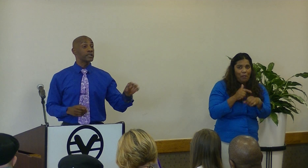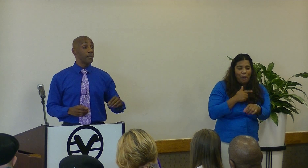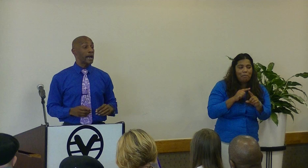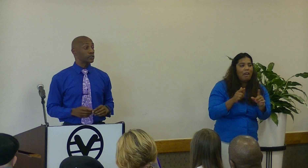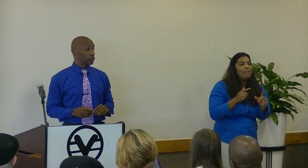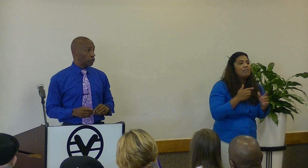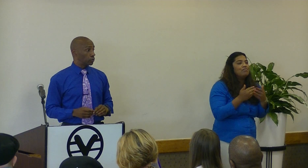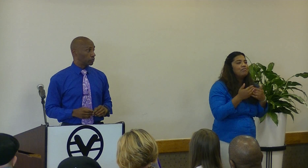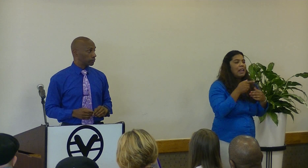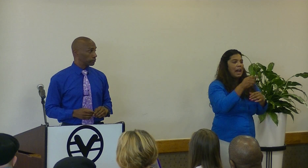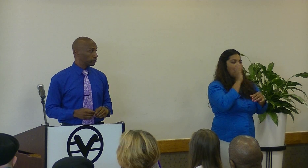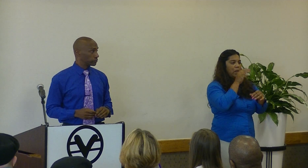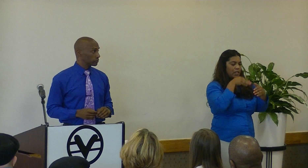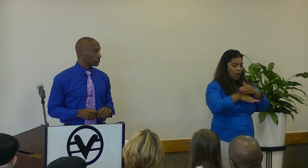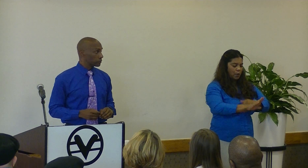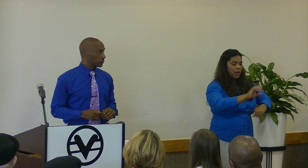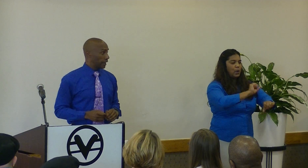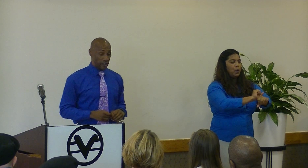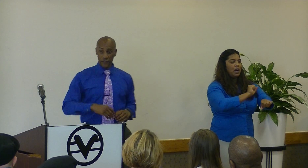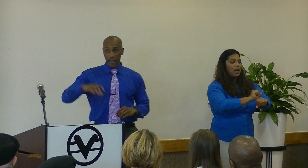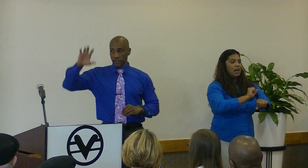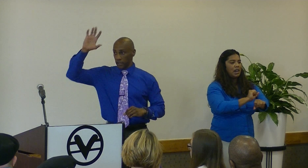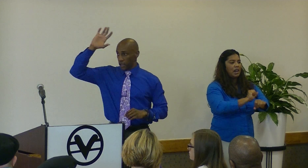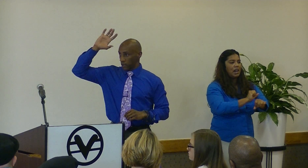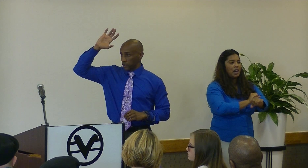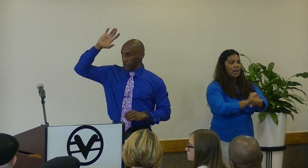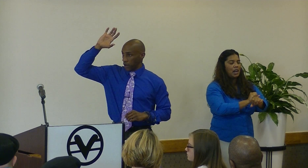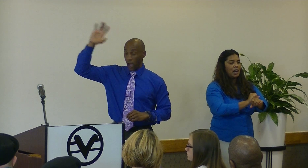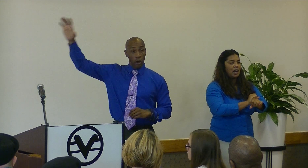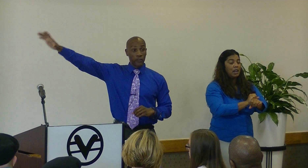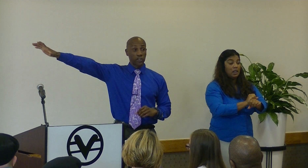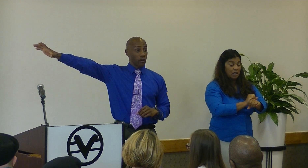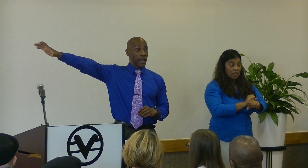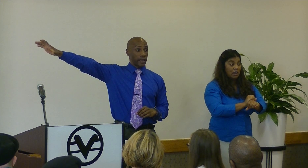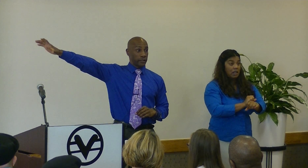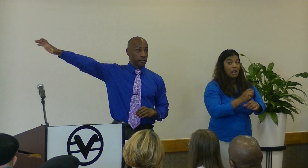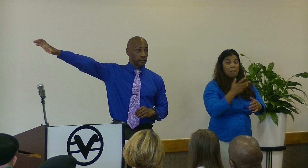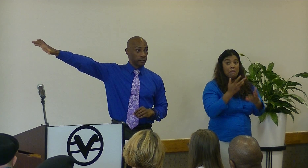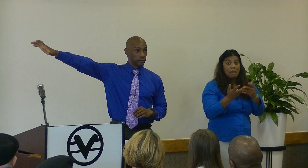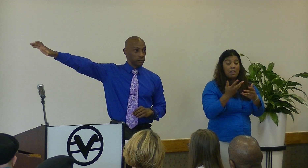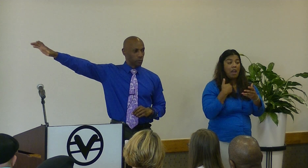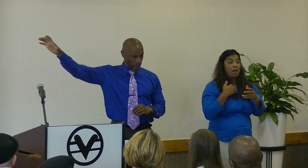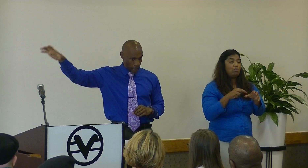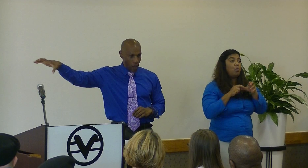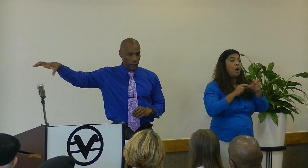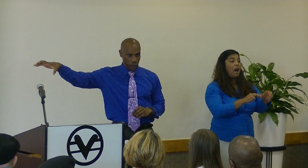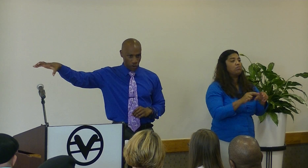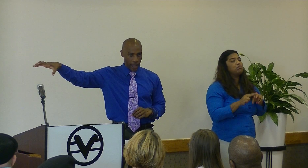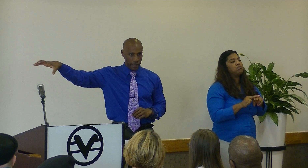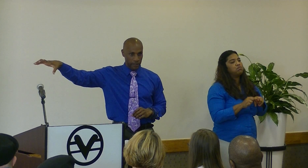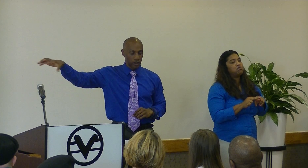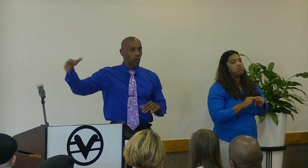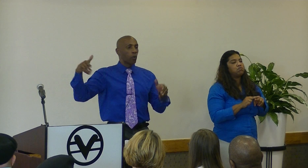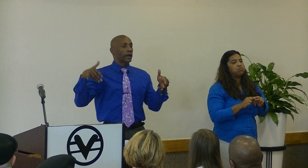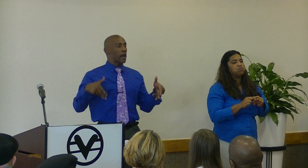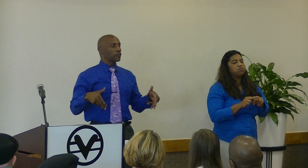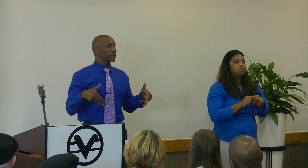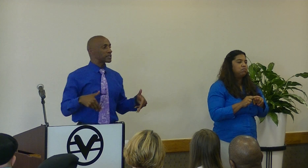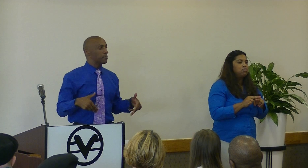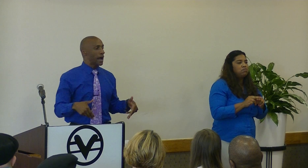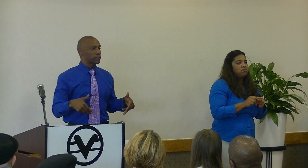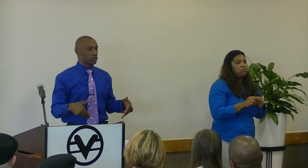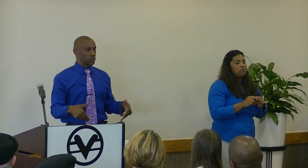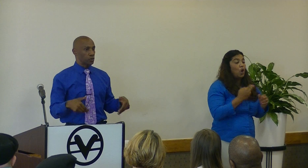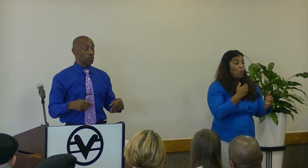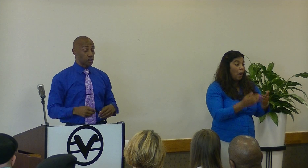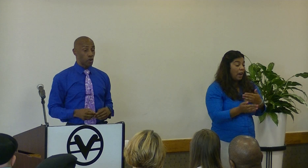do what is mine to do. And if that's, I'm on the train. When I'm on the train, whatever